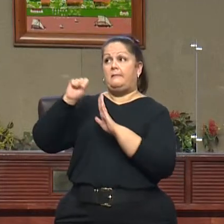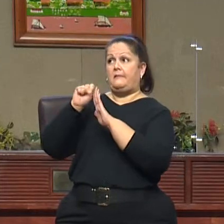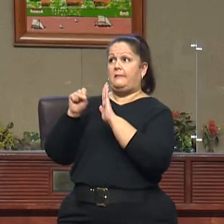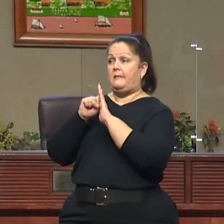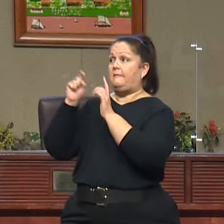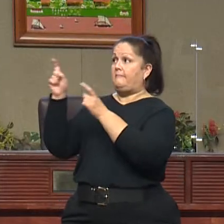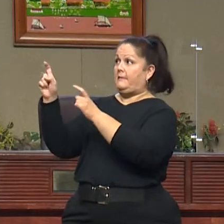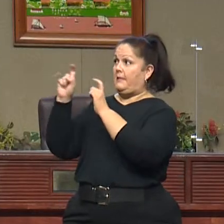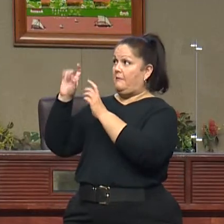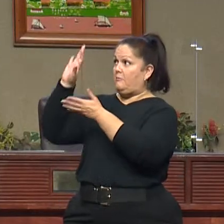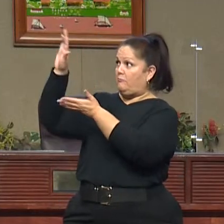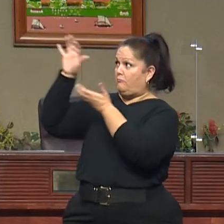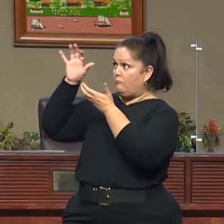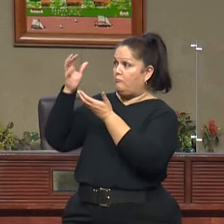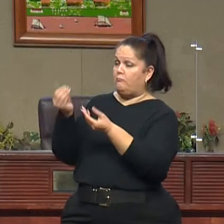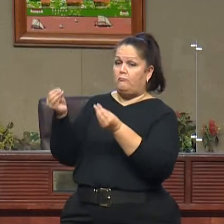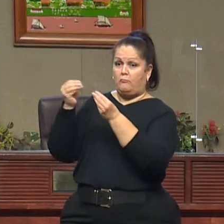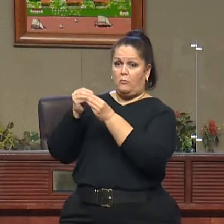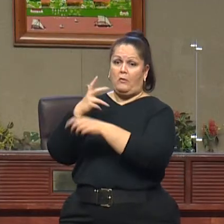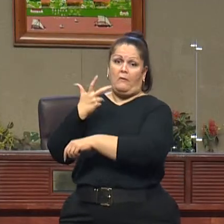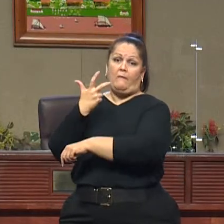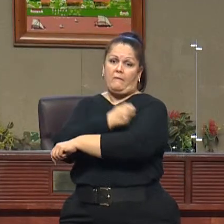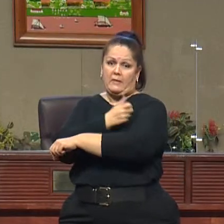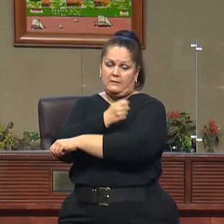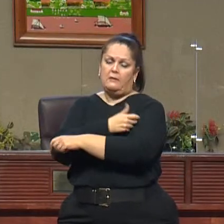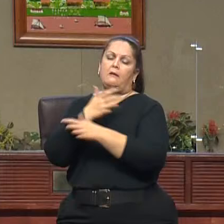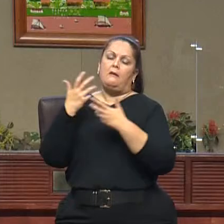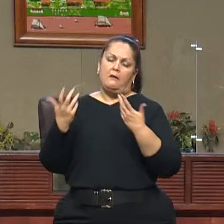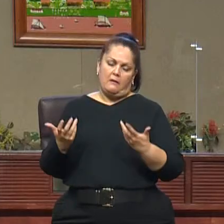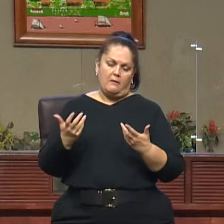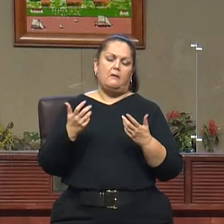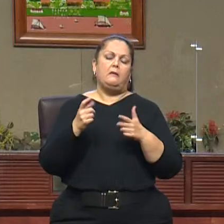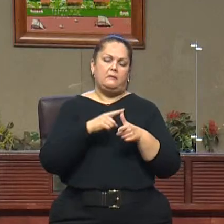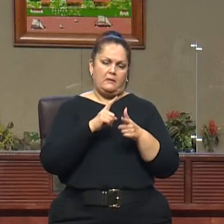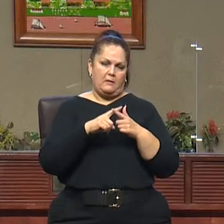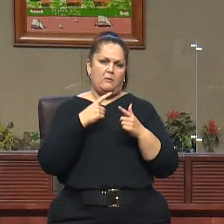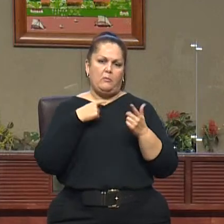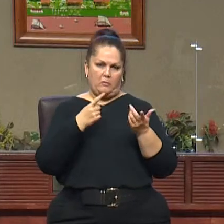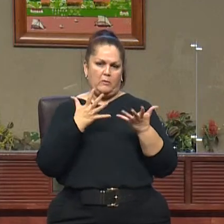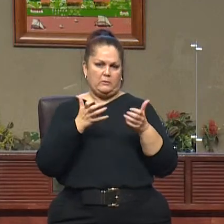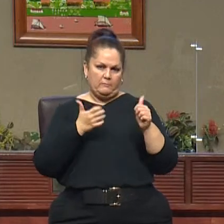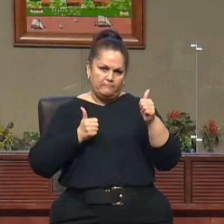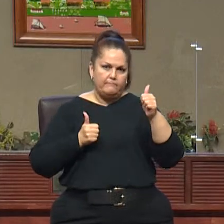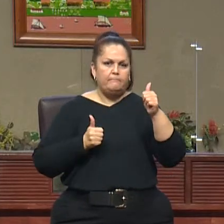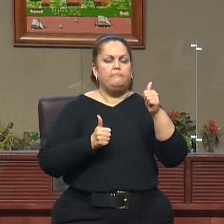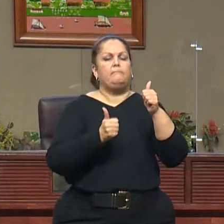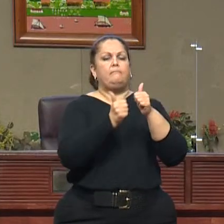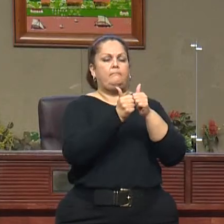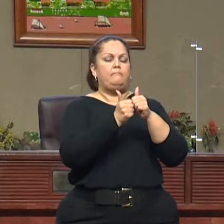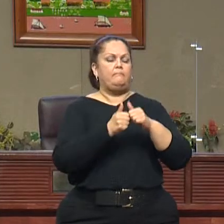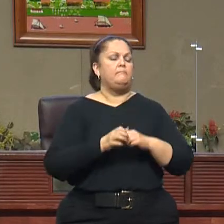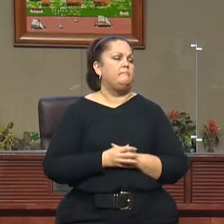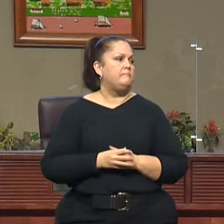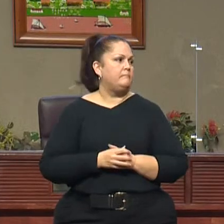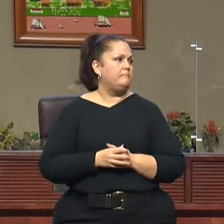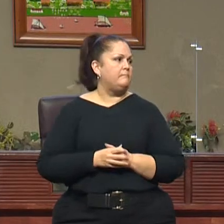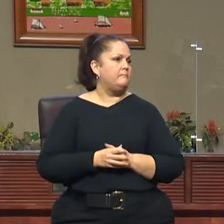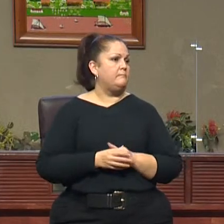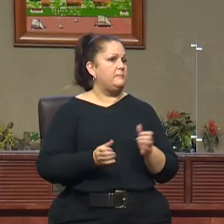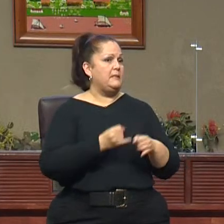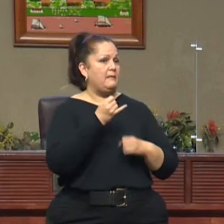additional inventory or the federal government. I believe that we'll be able to close the gap. Okay, thank you. That's the last